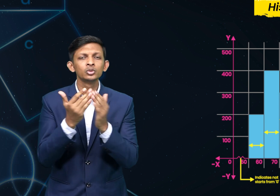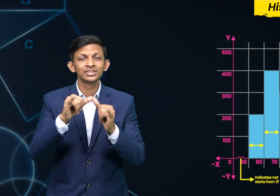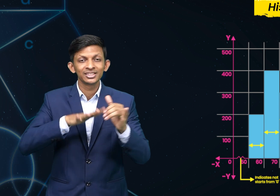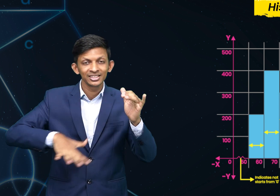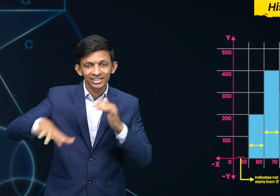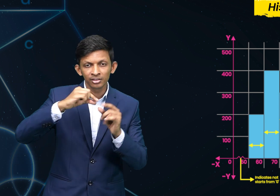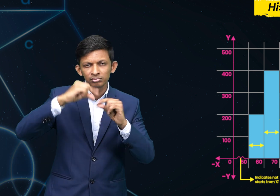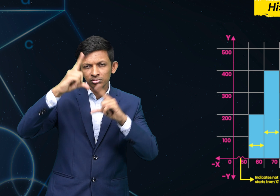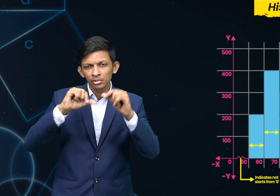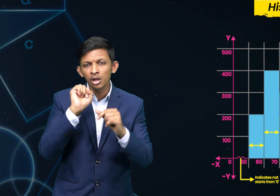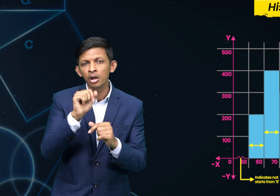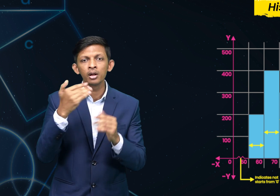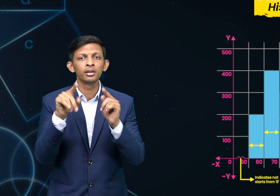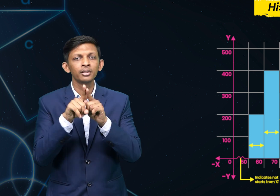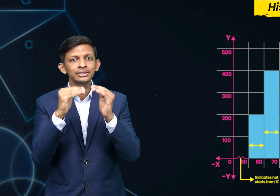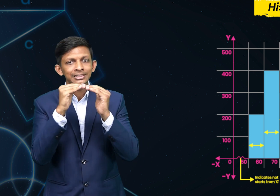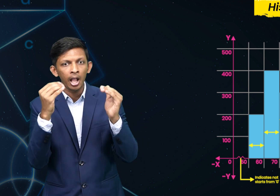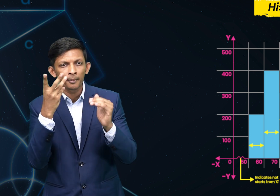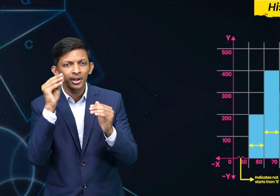is proportional to the total frequency.